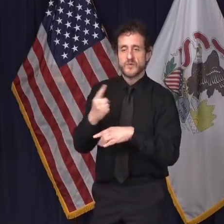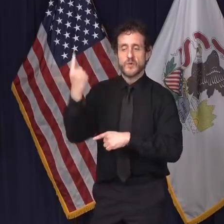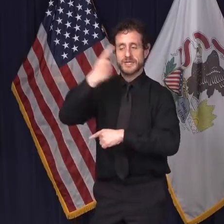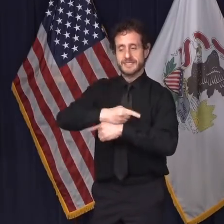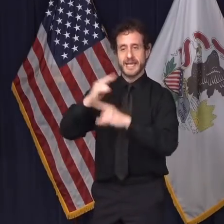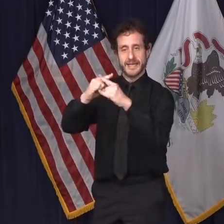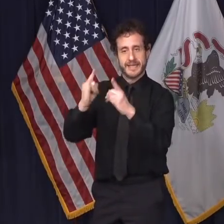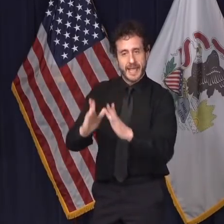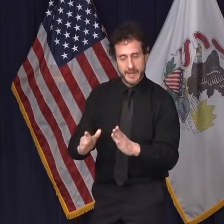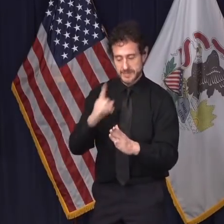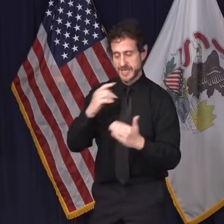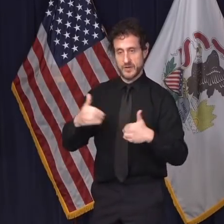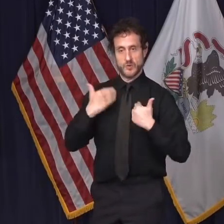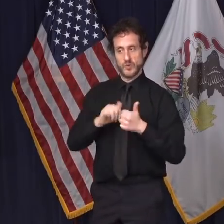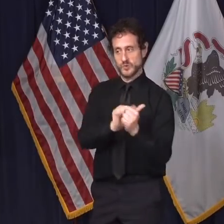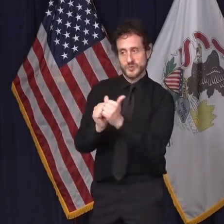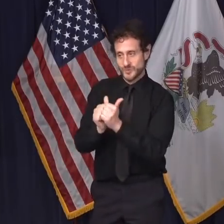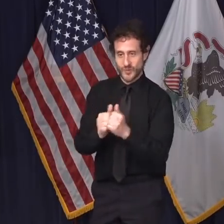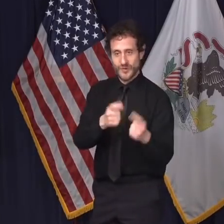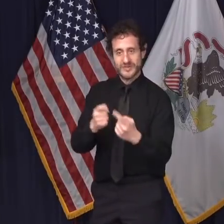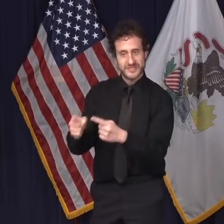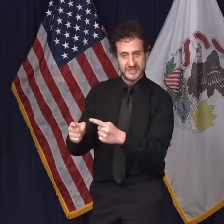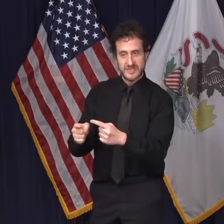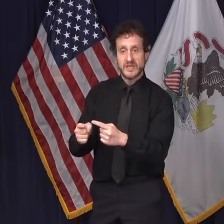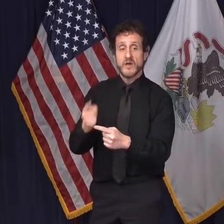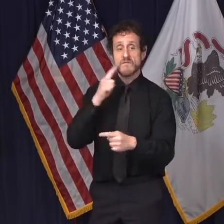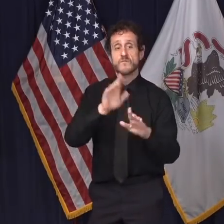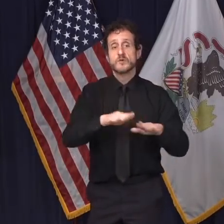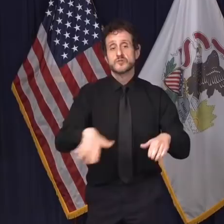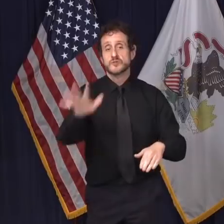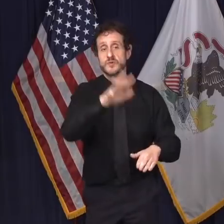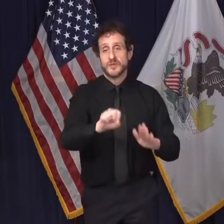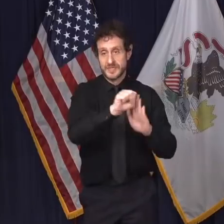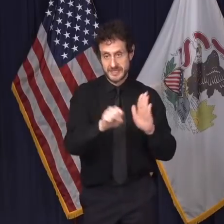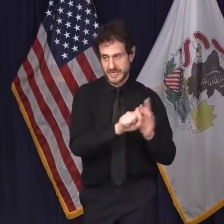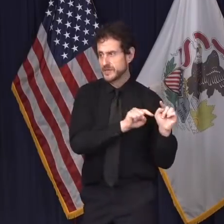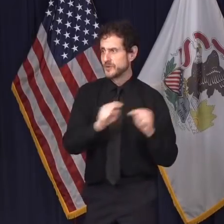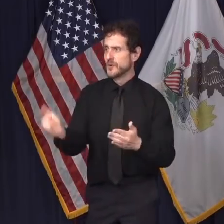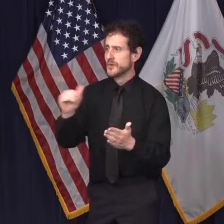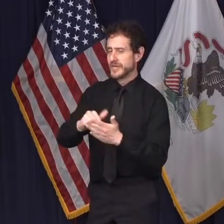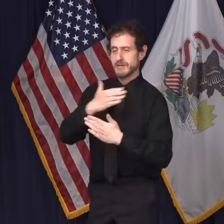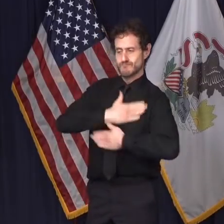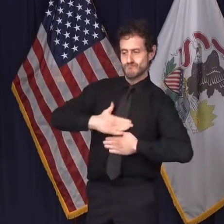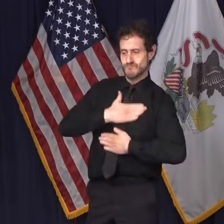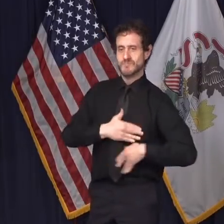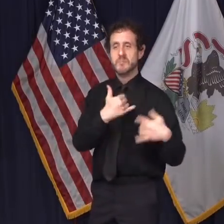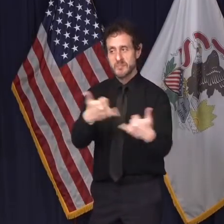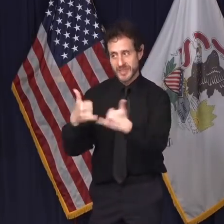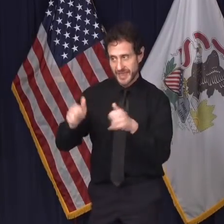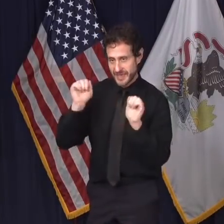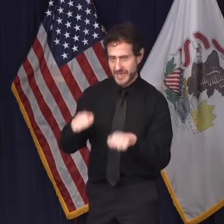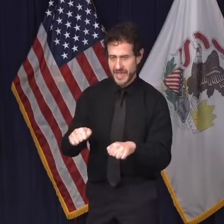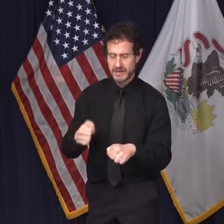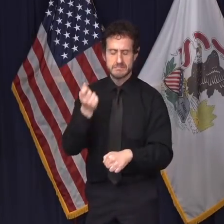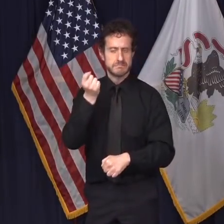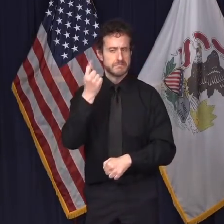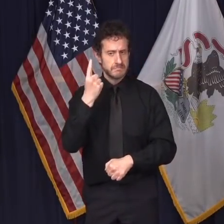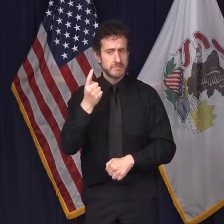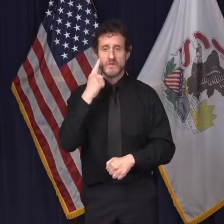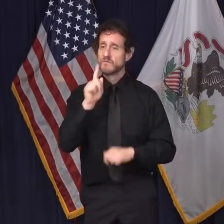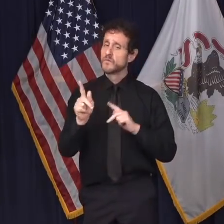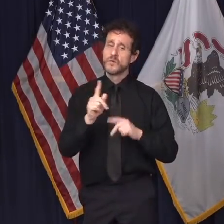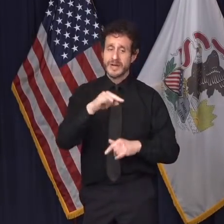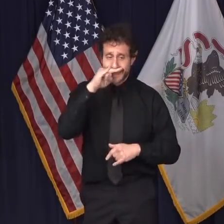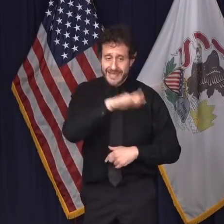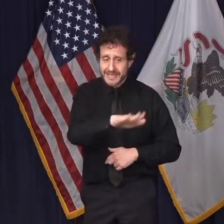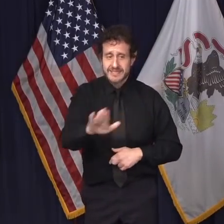to allow the return of those activities for children across the state. Summer activity is so important for overall